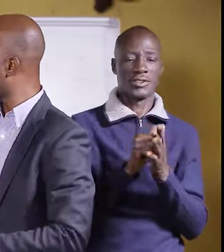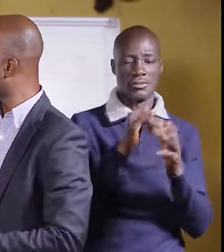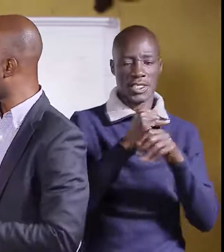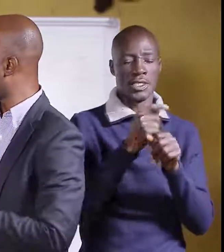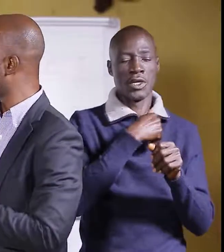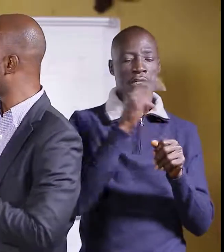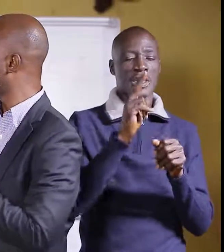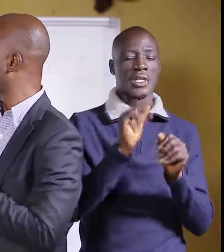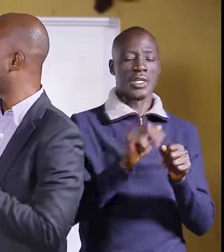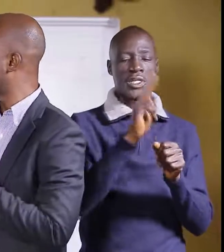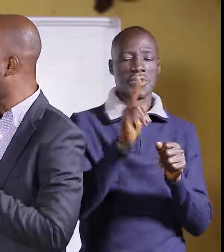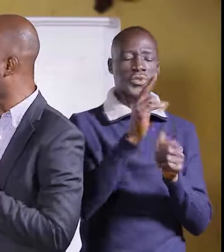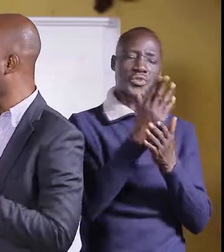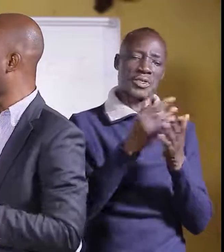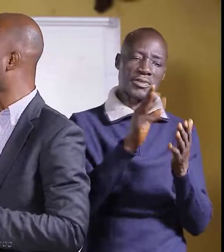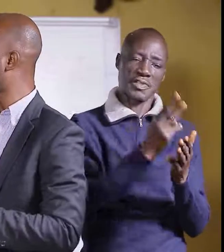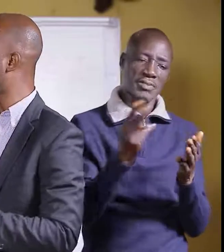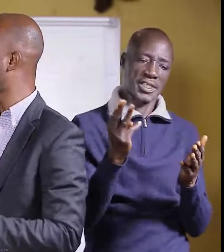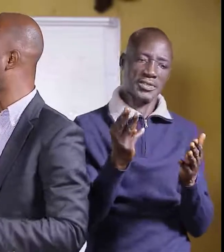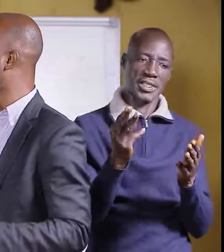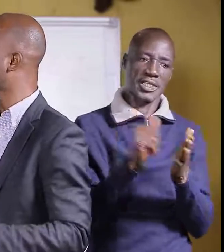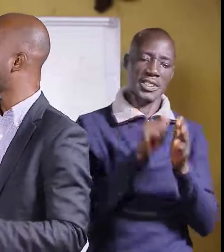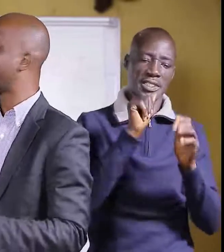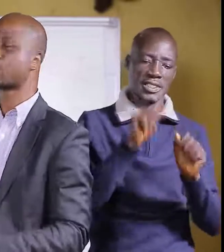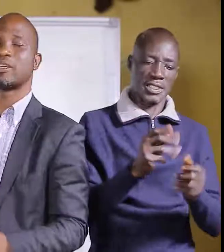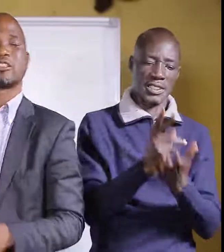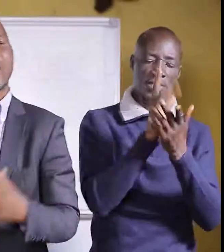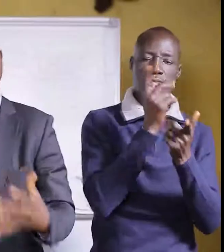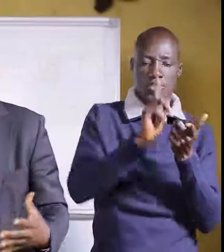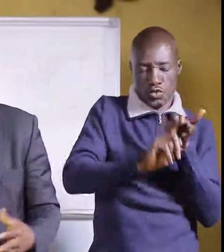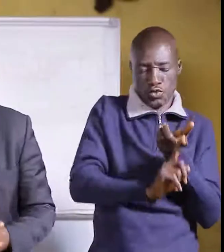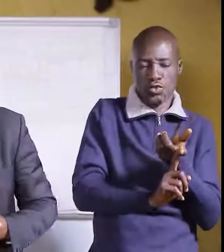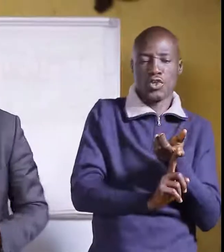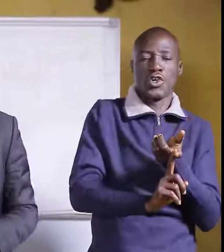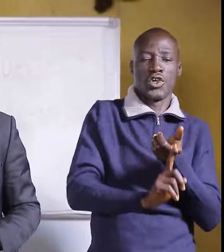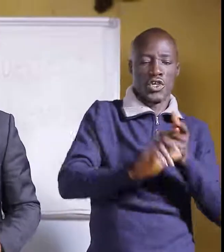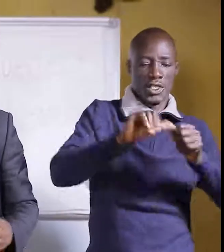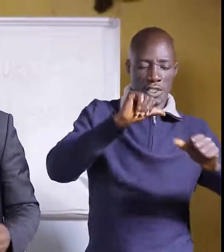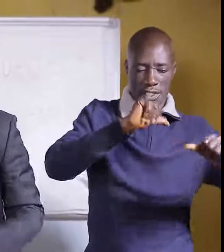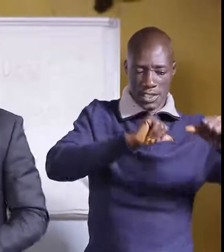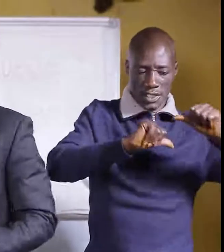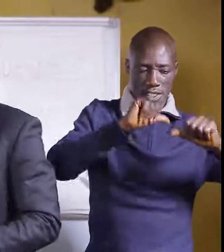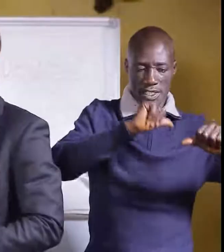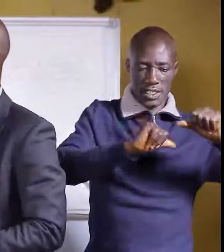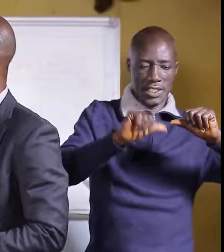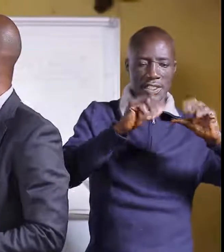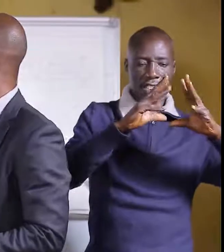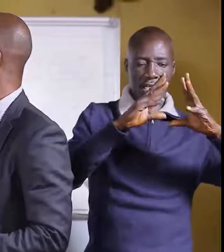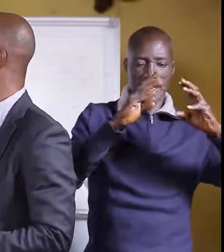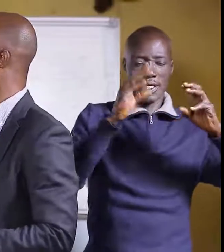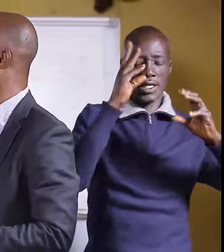use the sense organs to investigate, as well as you can use other specialized instruments to carry out